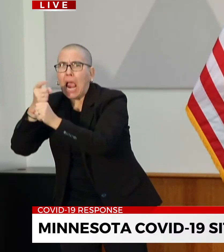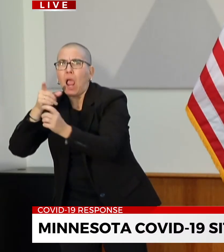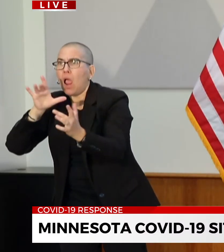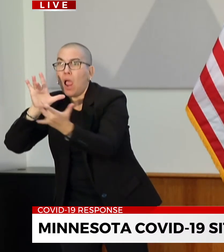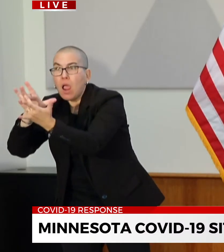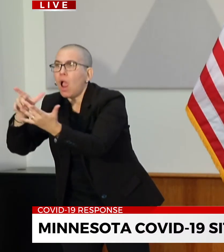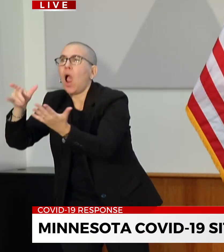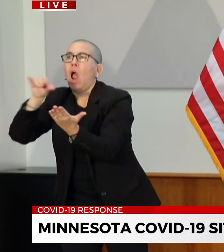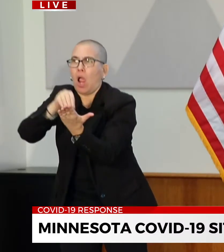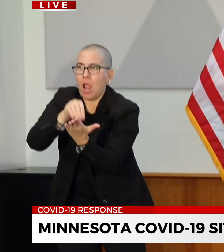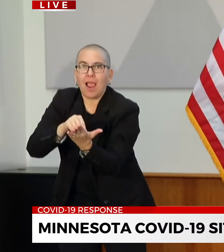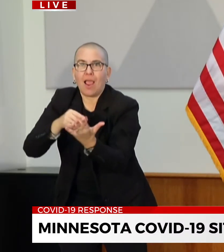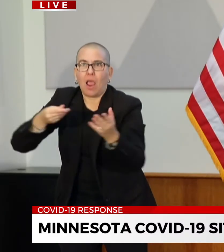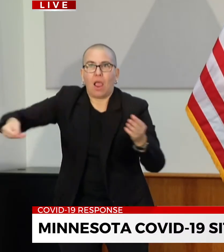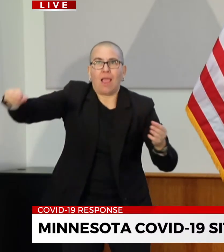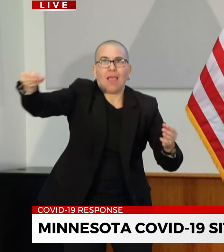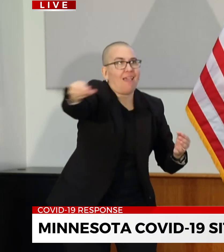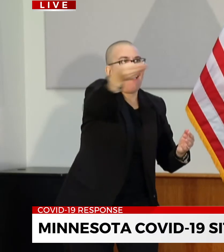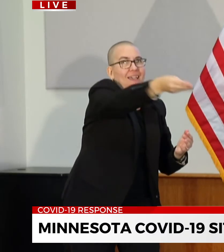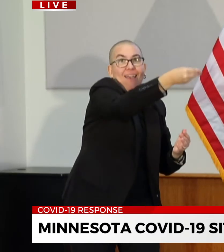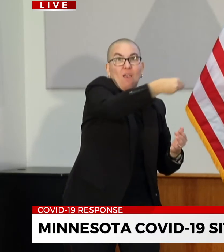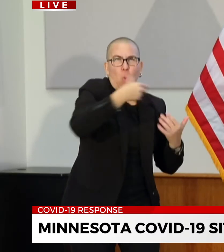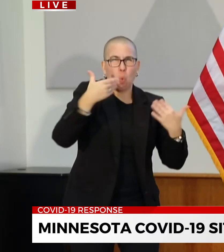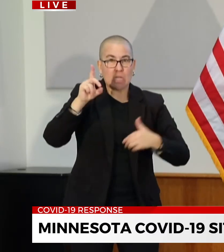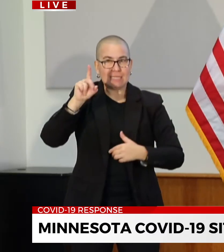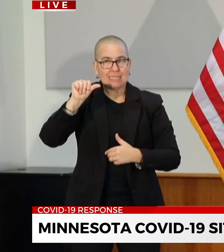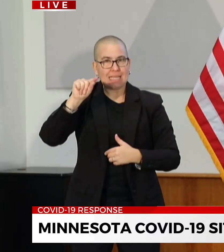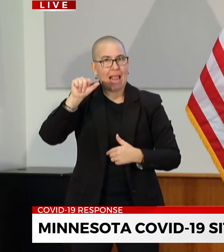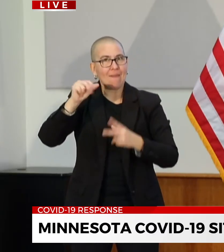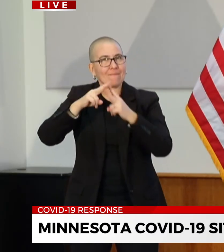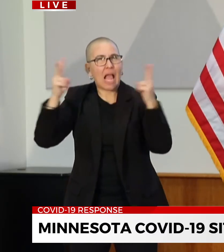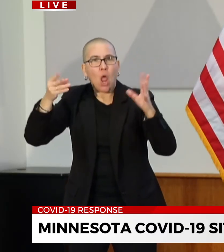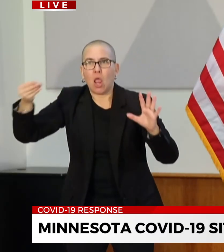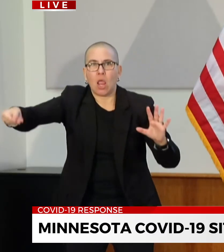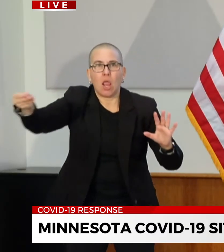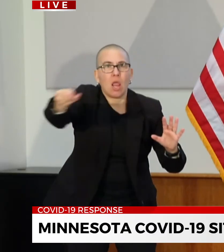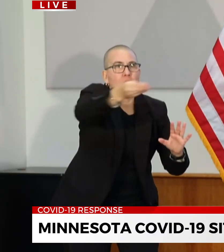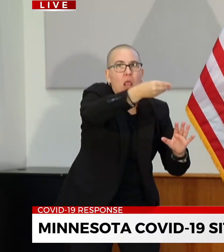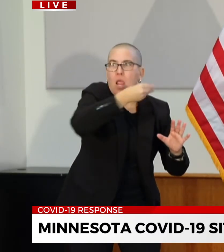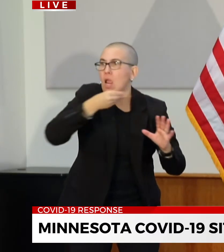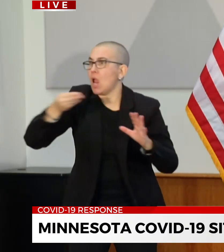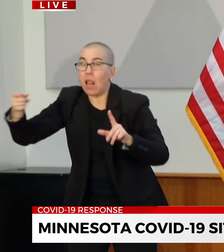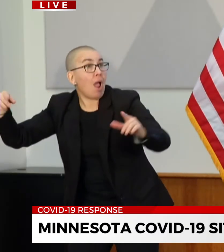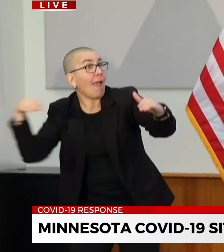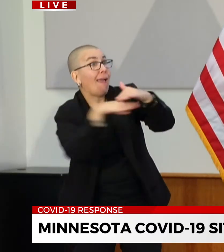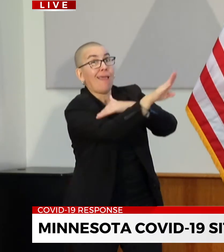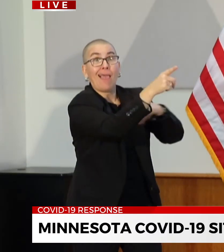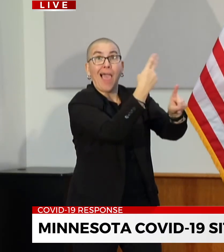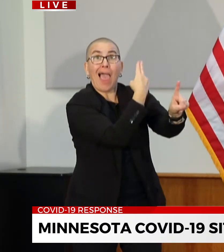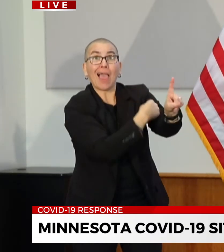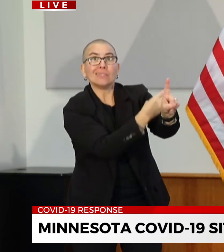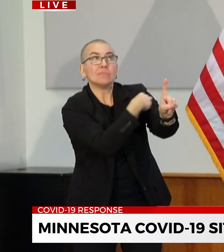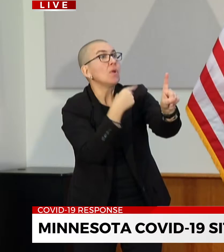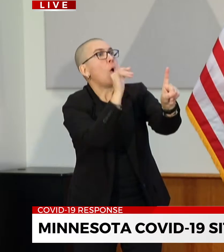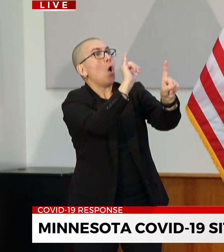like, and whether people are in the hospital and where they are in the hospital and whether they're still in the hospital. There's just a lot